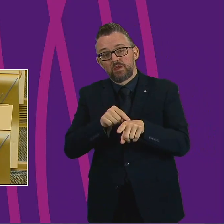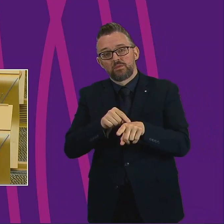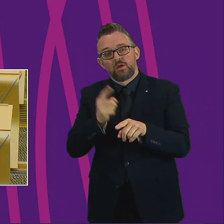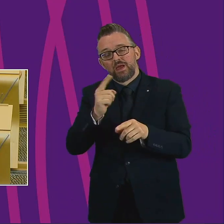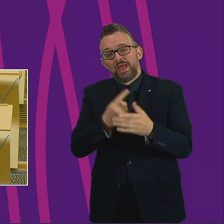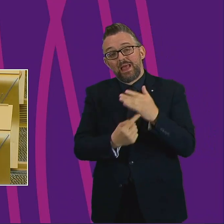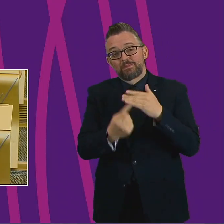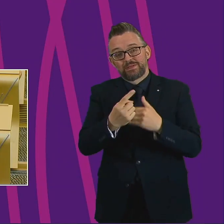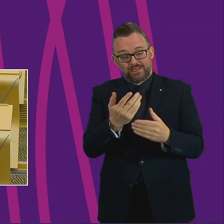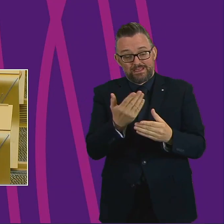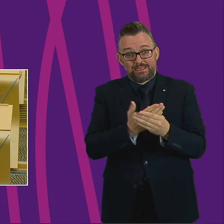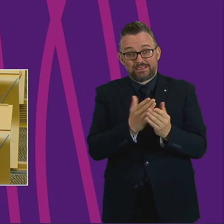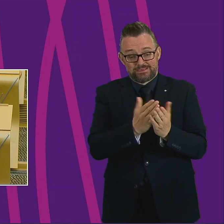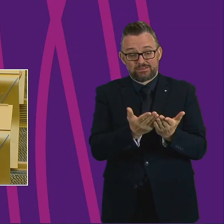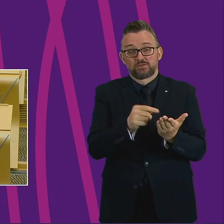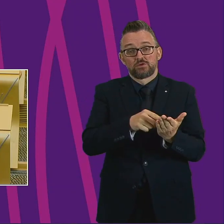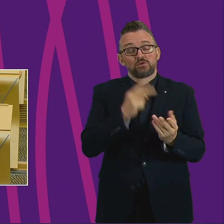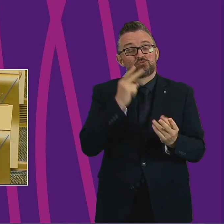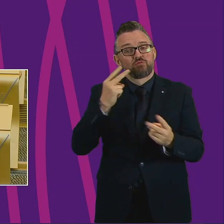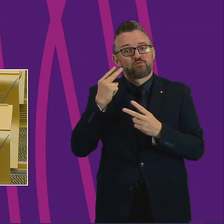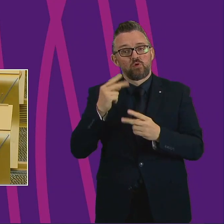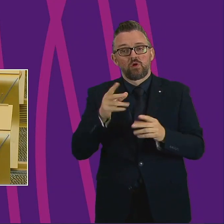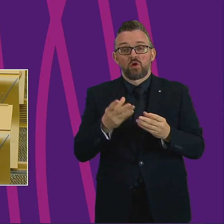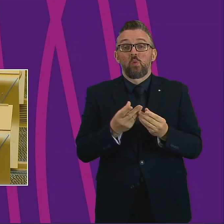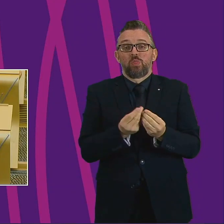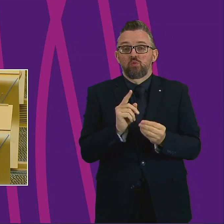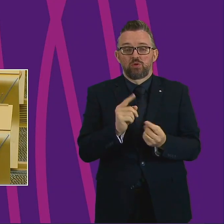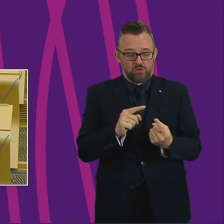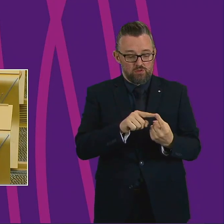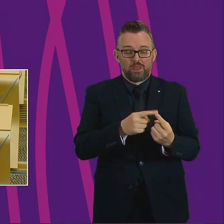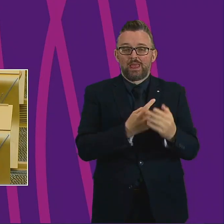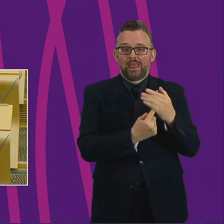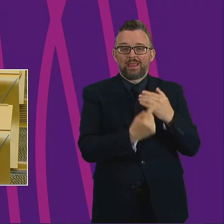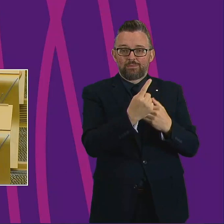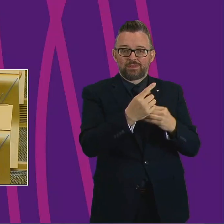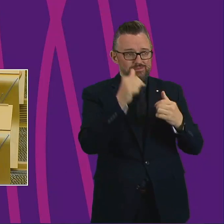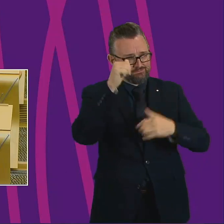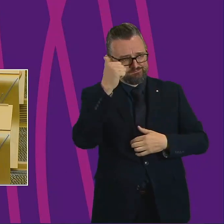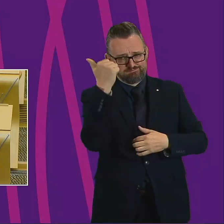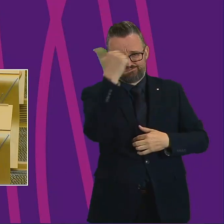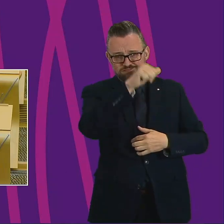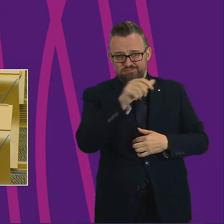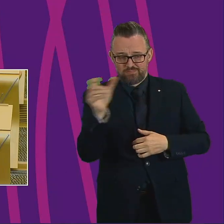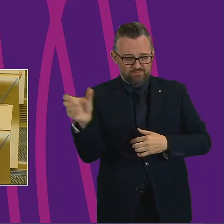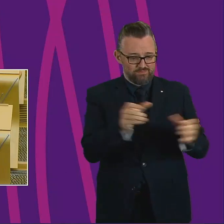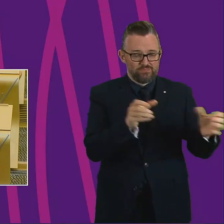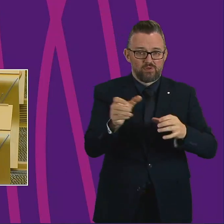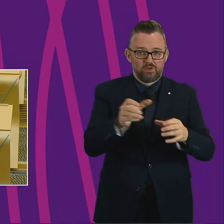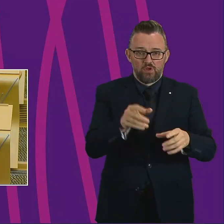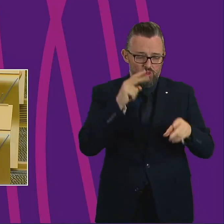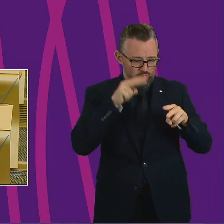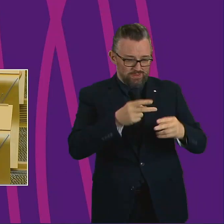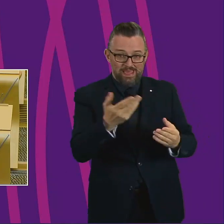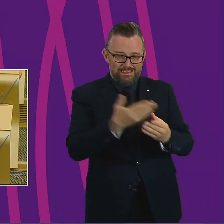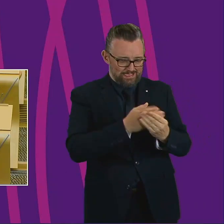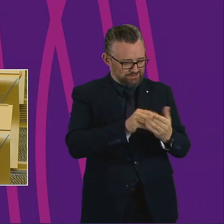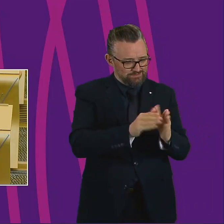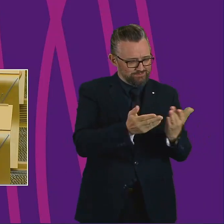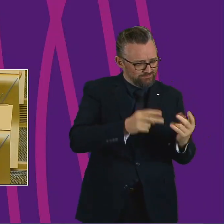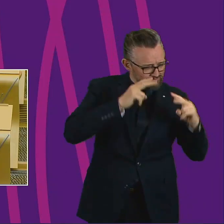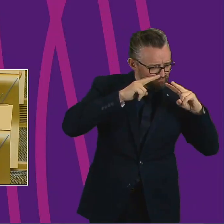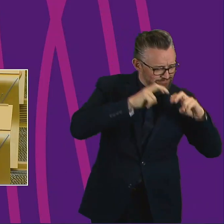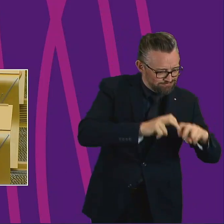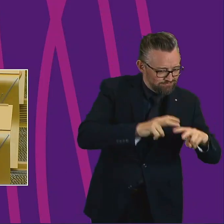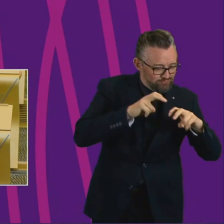review, which is with independent experts in their field looking case by case, which is also looking at